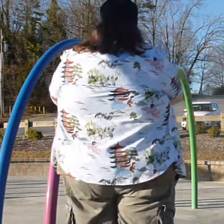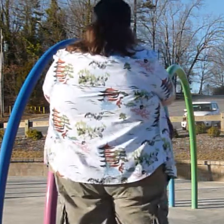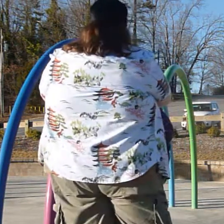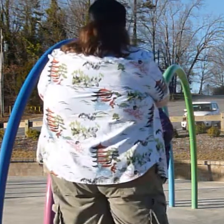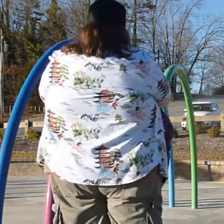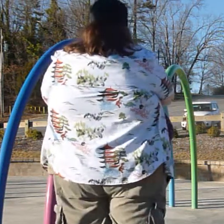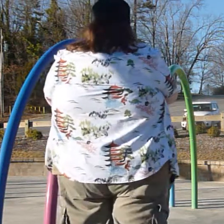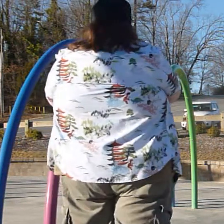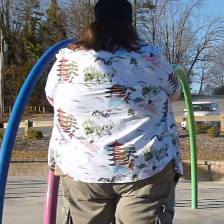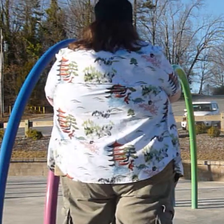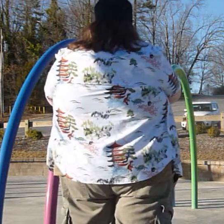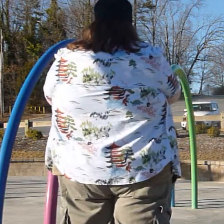Okay.